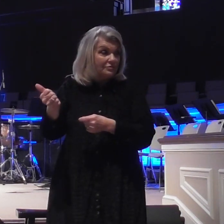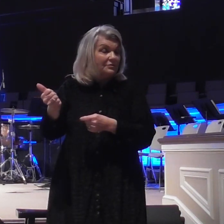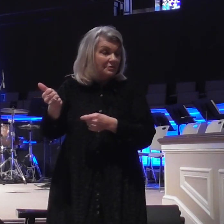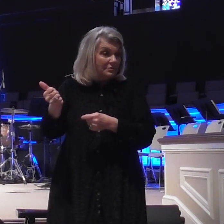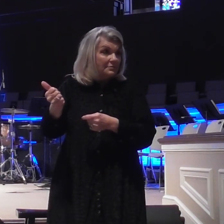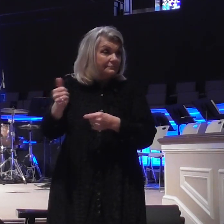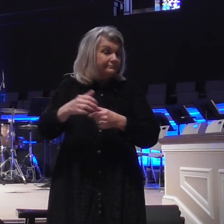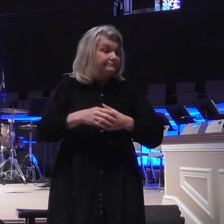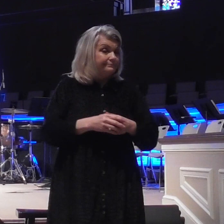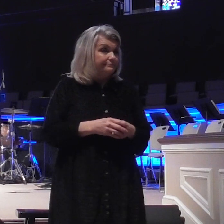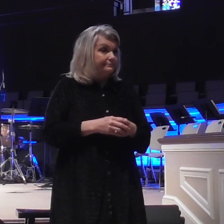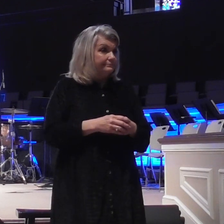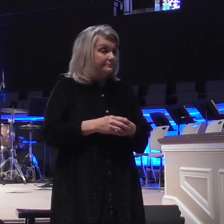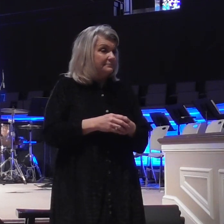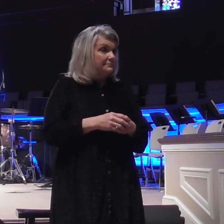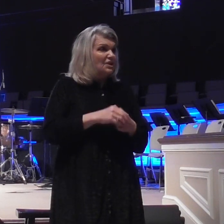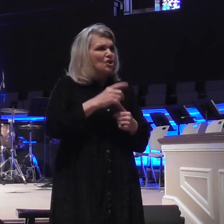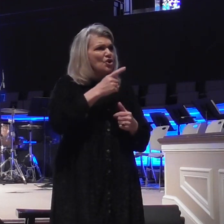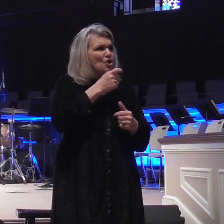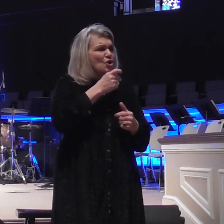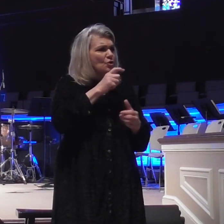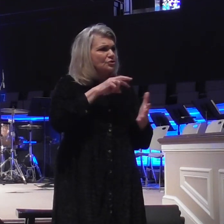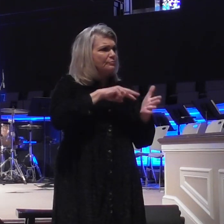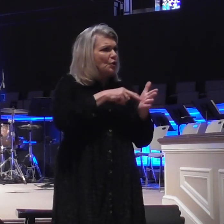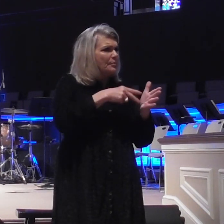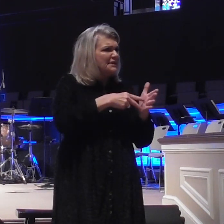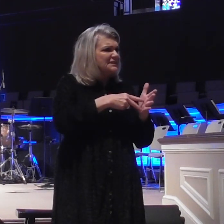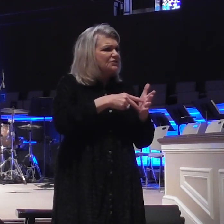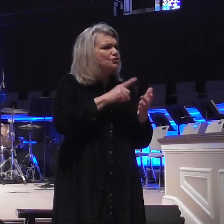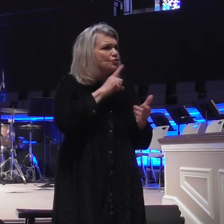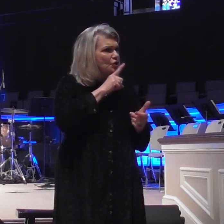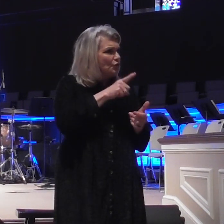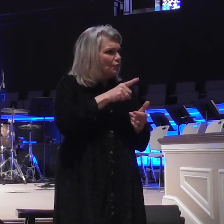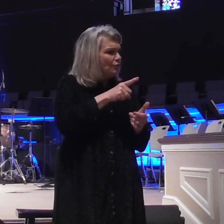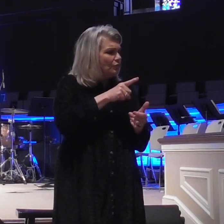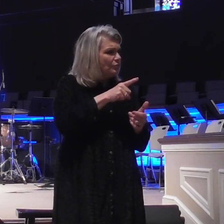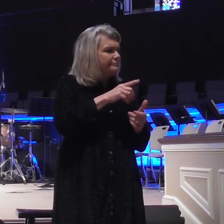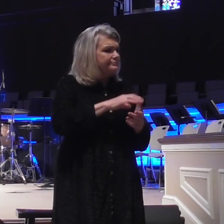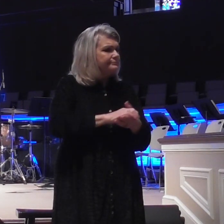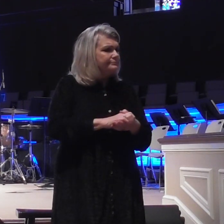whose purpose is normative and true? And it's time for us to have a cultural conversation about that.